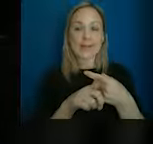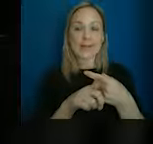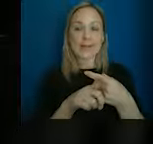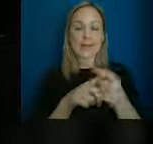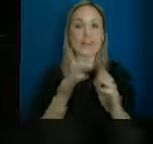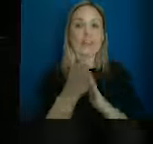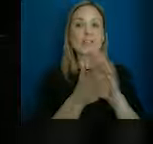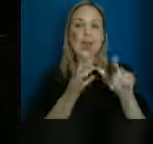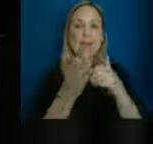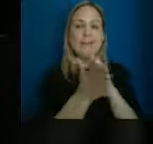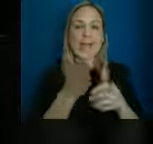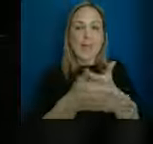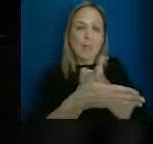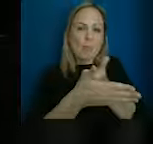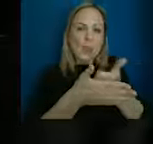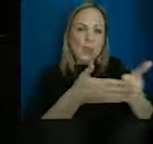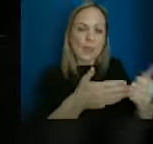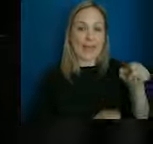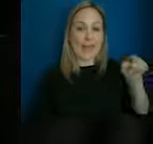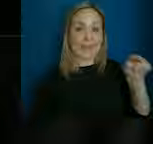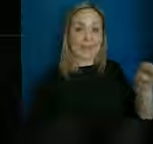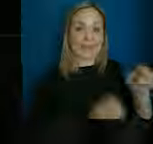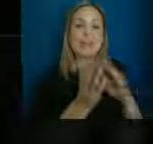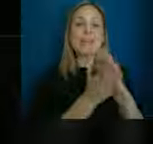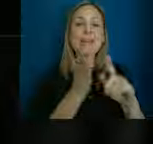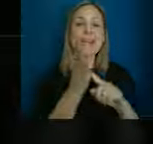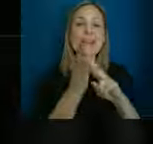in the person's travel environment.